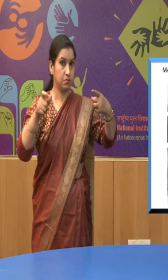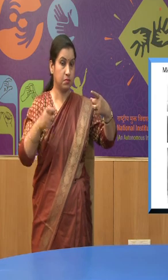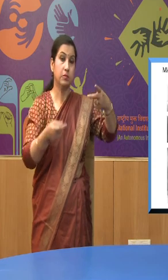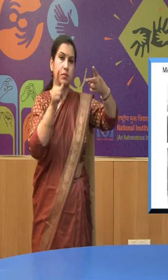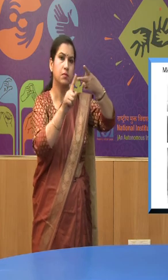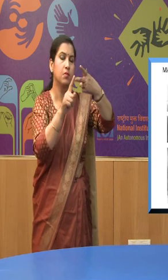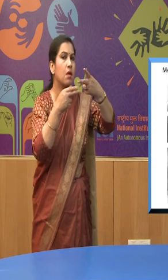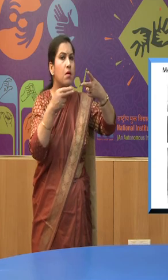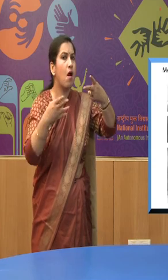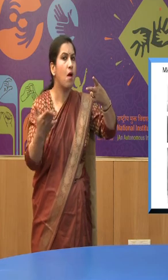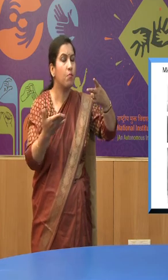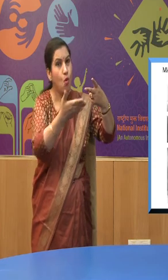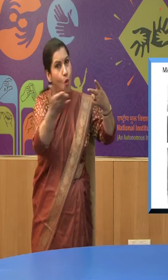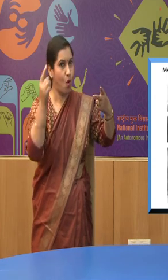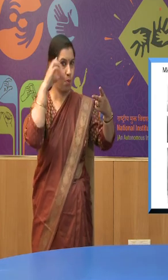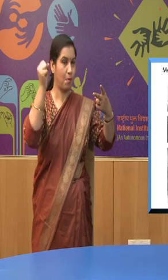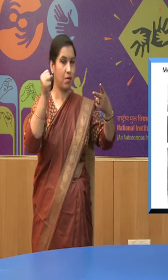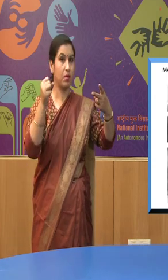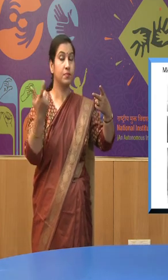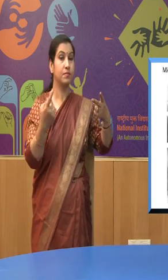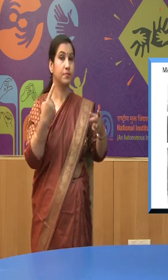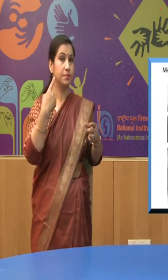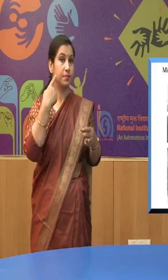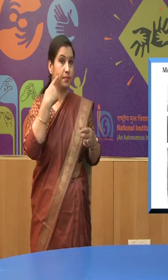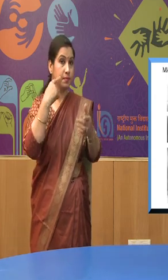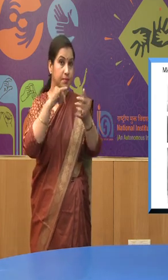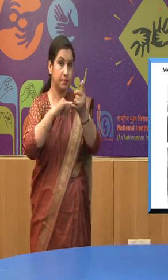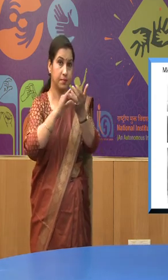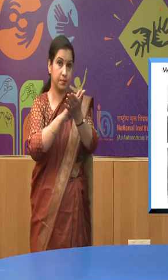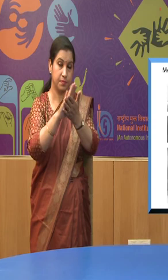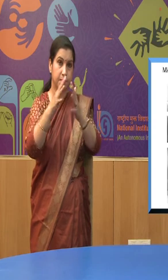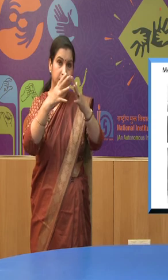the second name we remember is Ishwar Chandra Vidya Sagar,